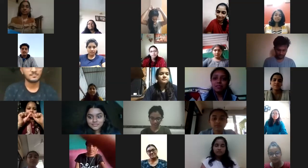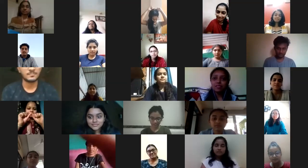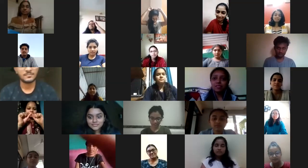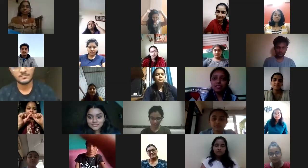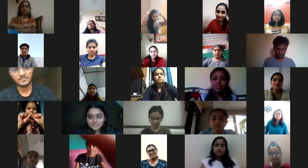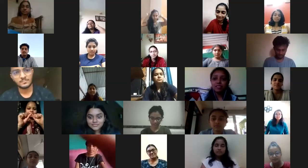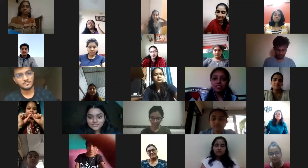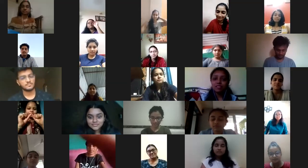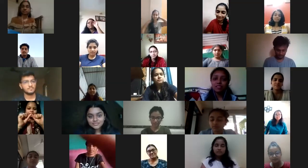A.